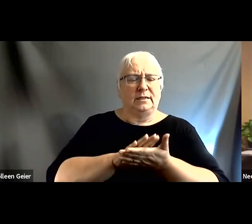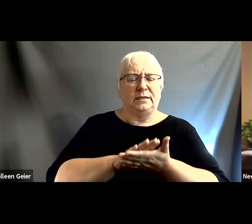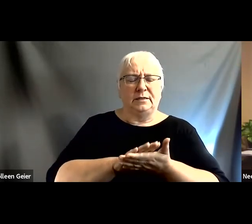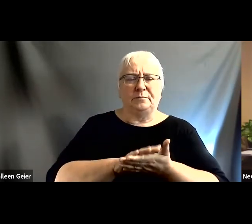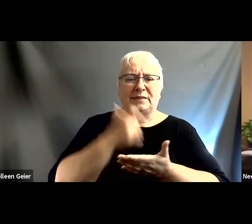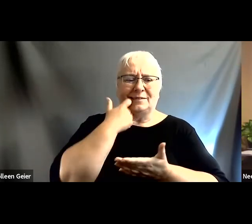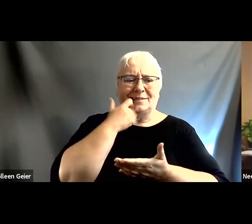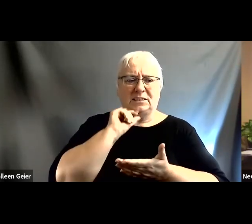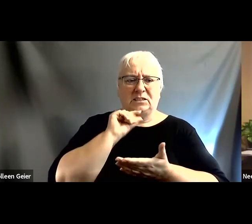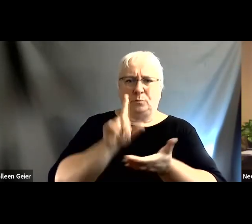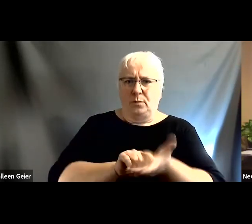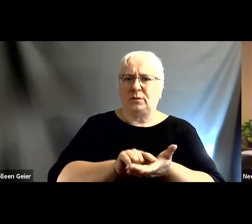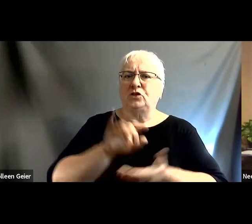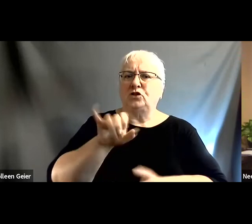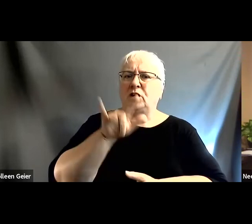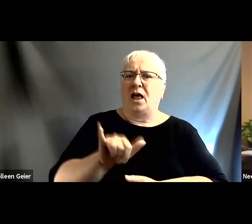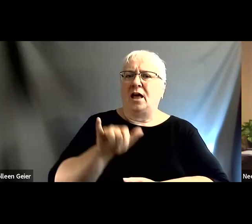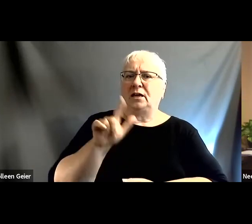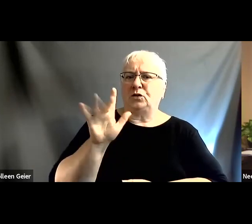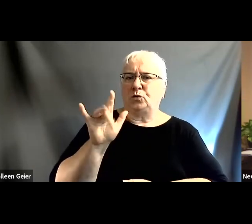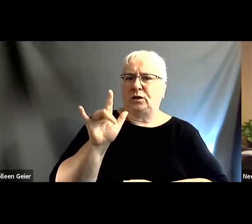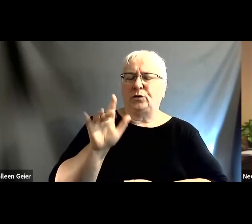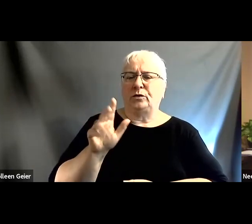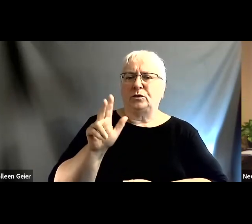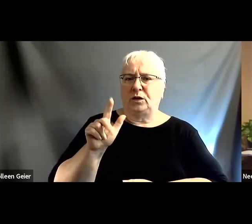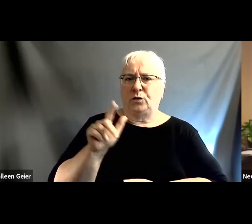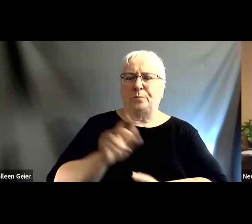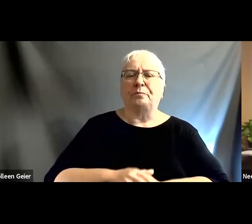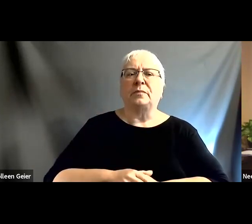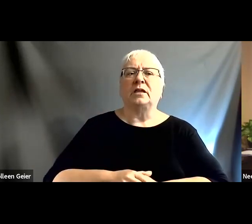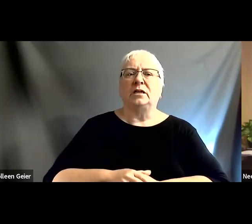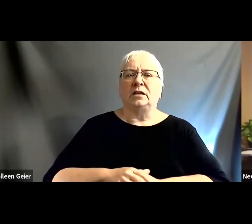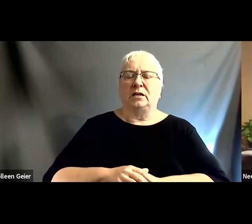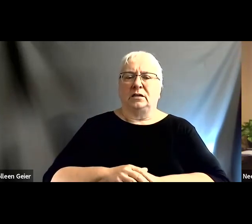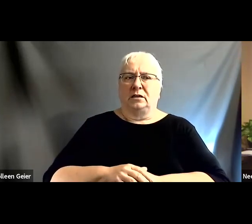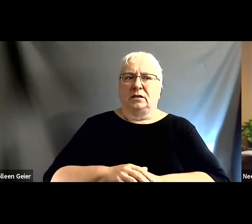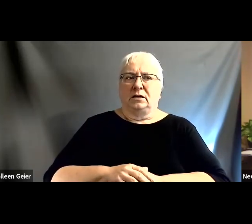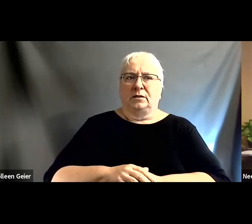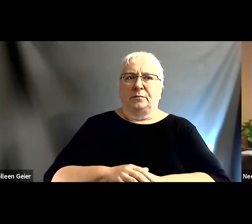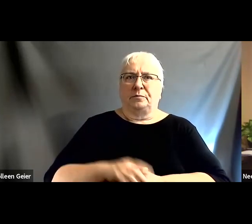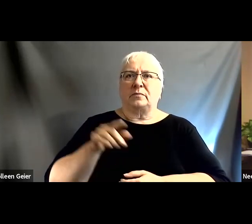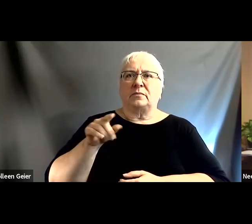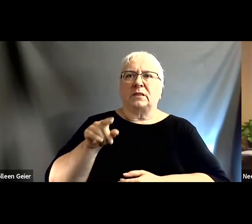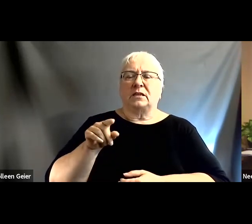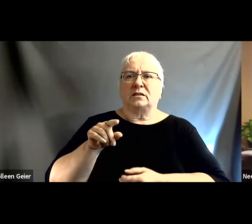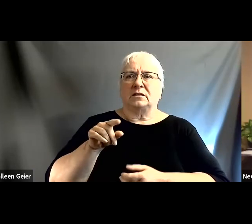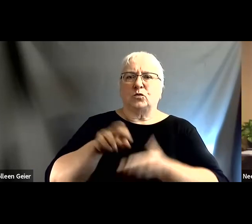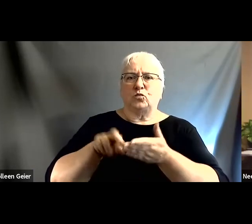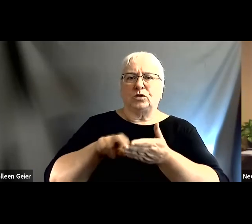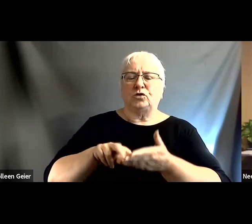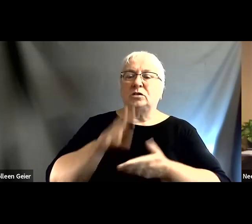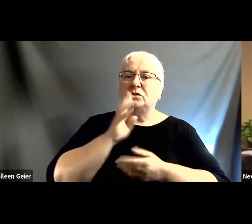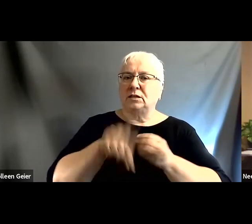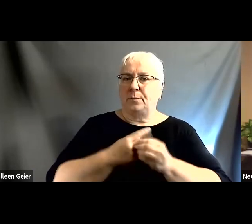23rd, that was conducted by a group called Swabhiman, and it talks about